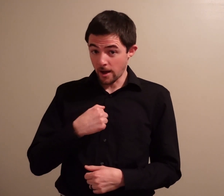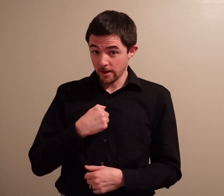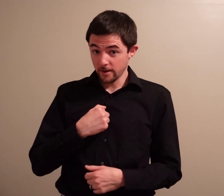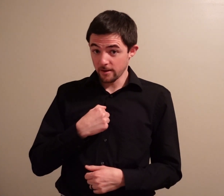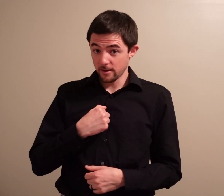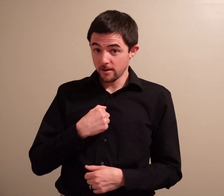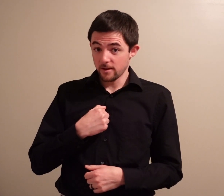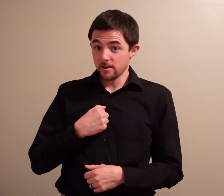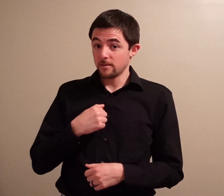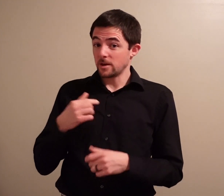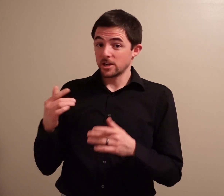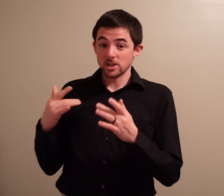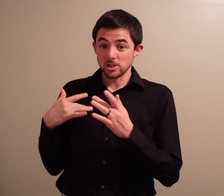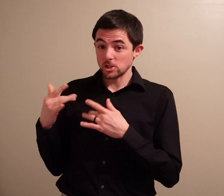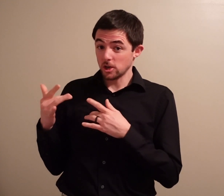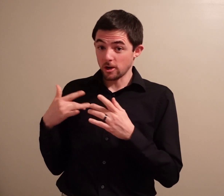I, concerned,